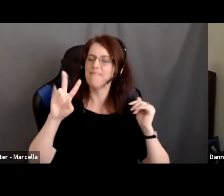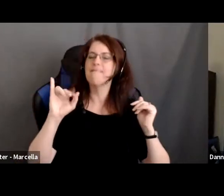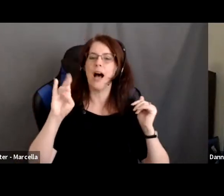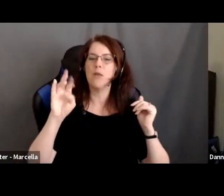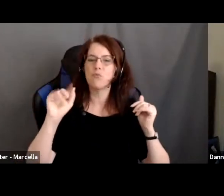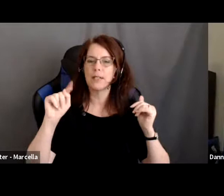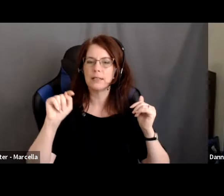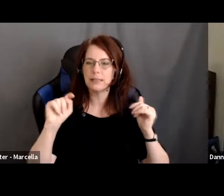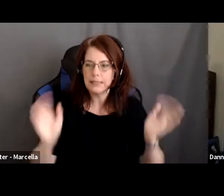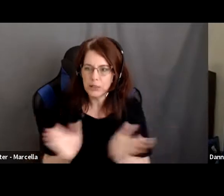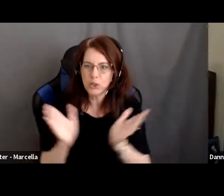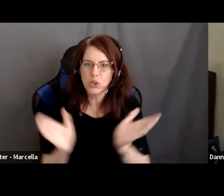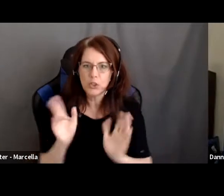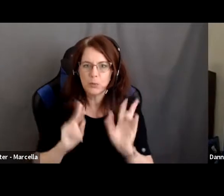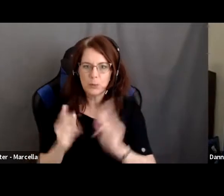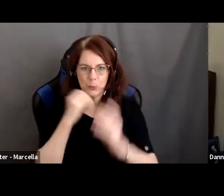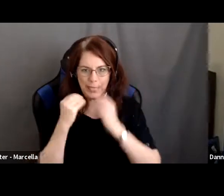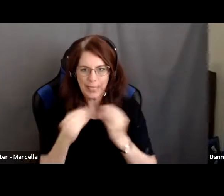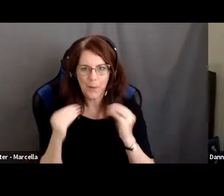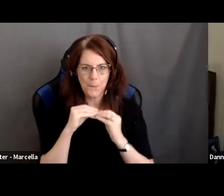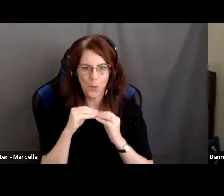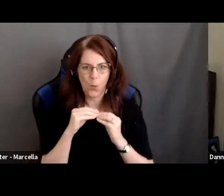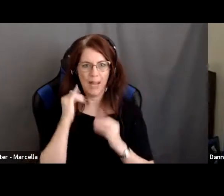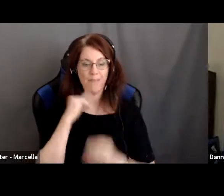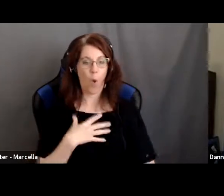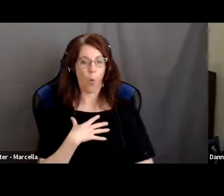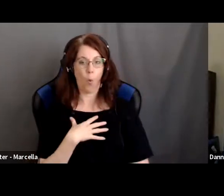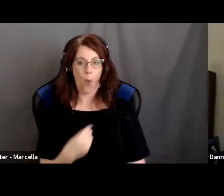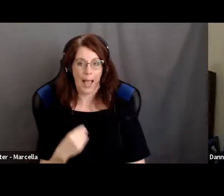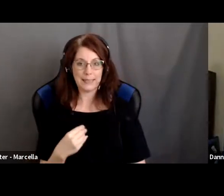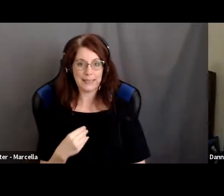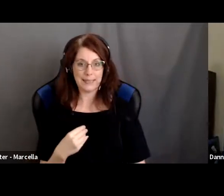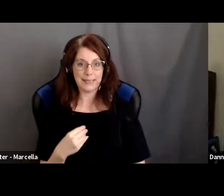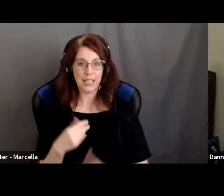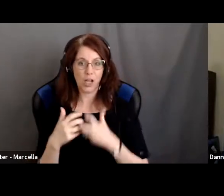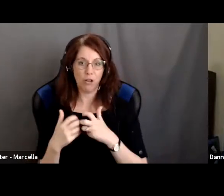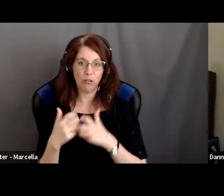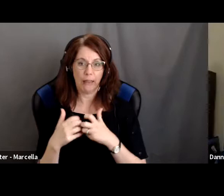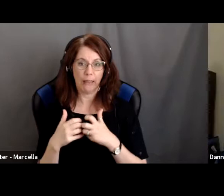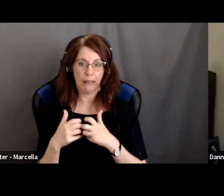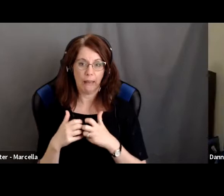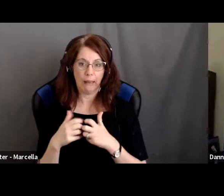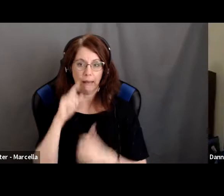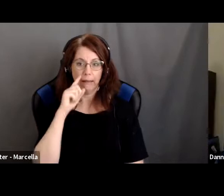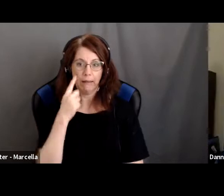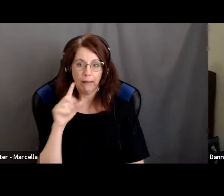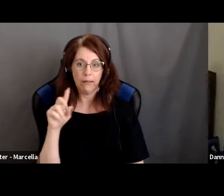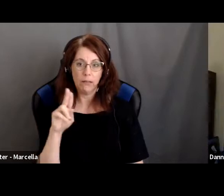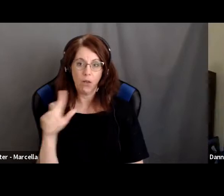encourage people to eat more. Whereas white, gray, kind of dull colors, a person